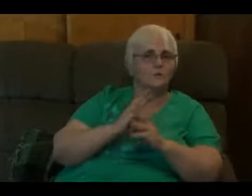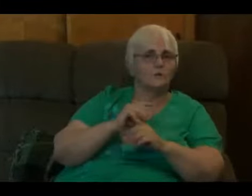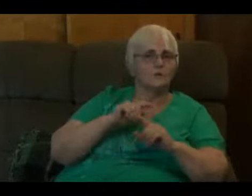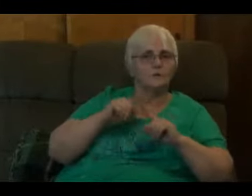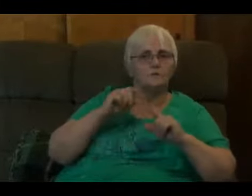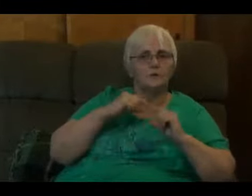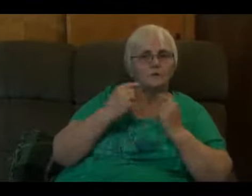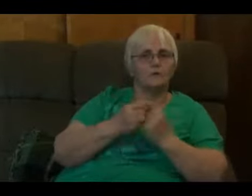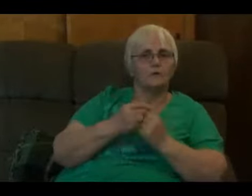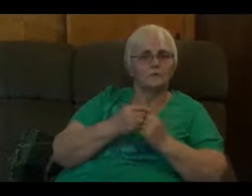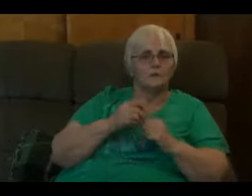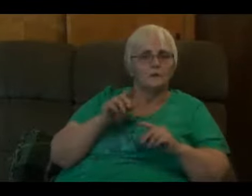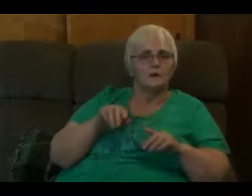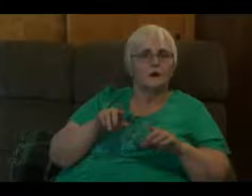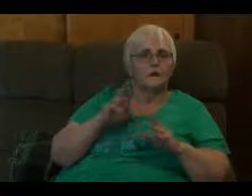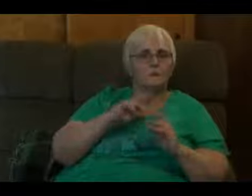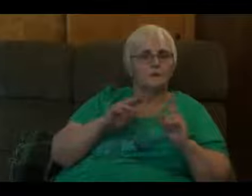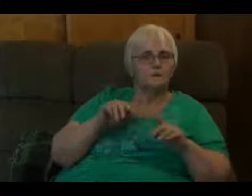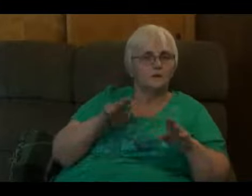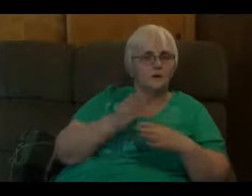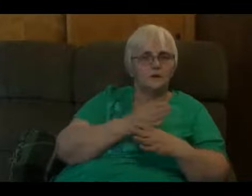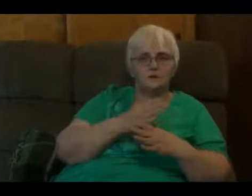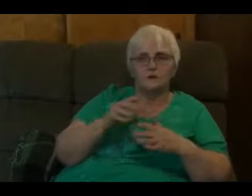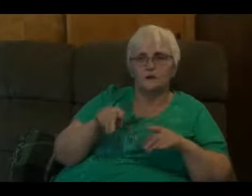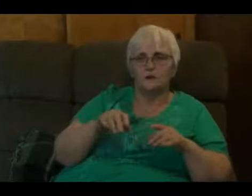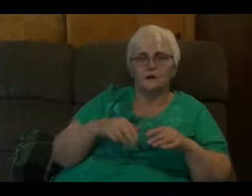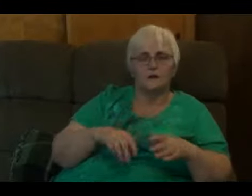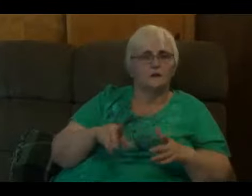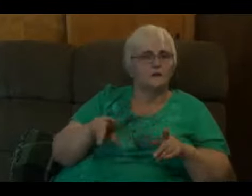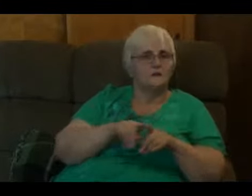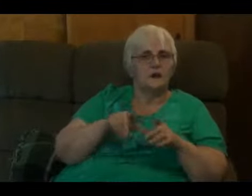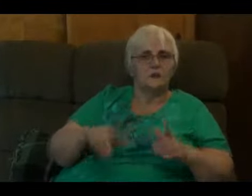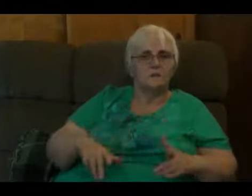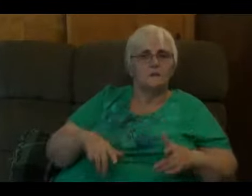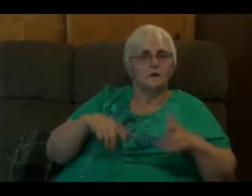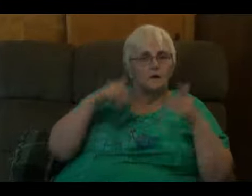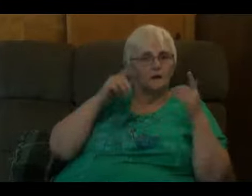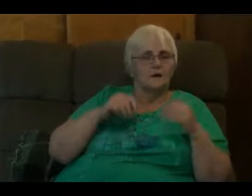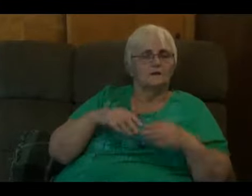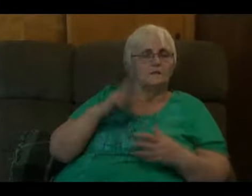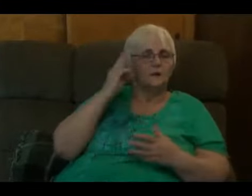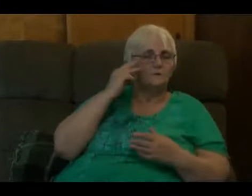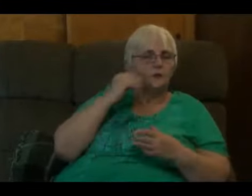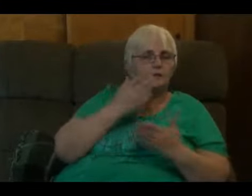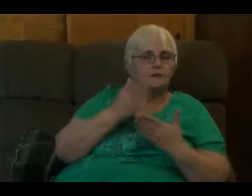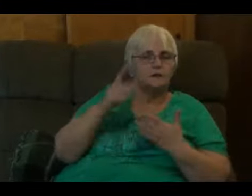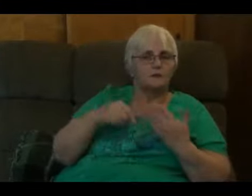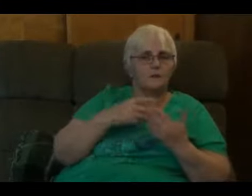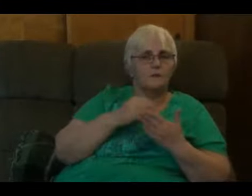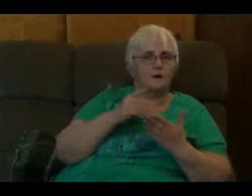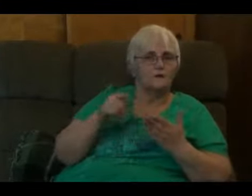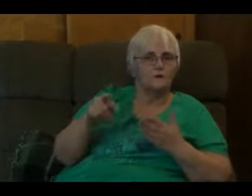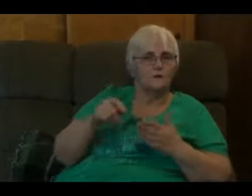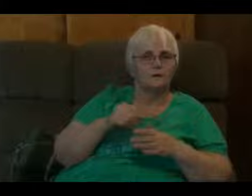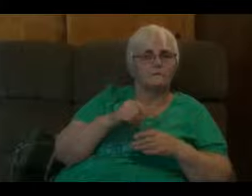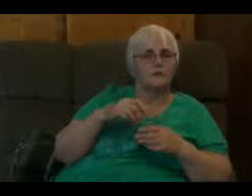like people who share like experience, have like things about them, and they form a group and hang